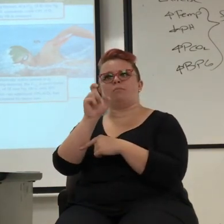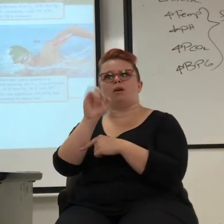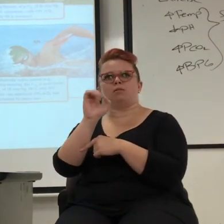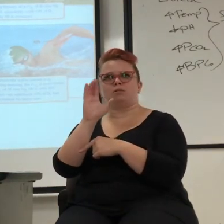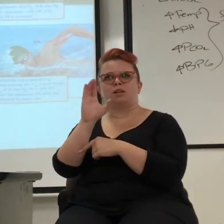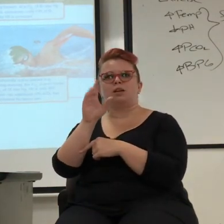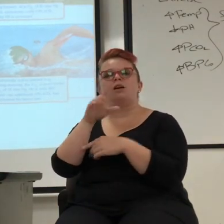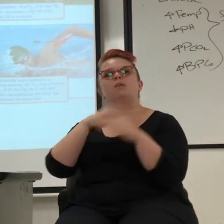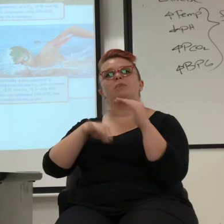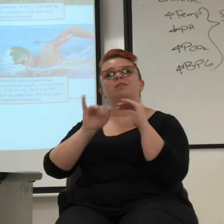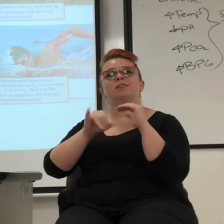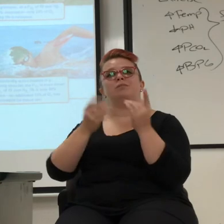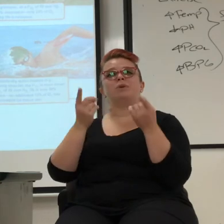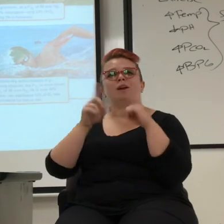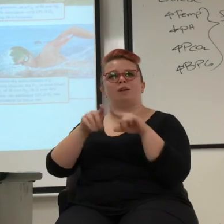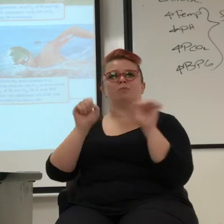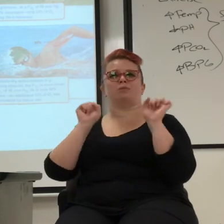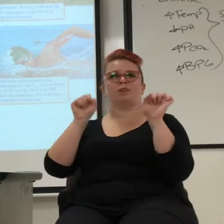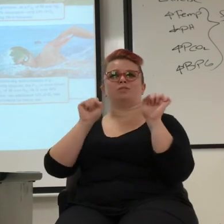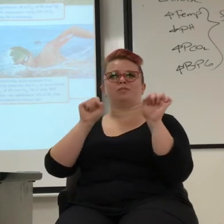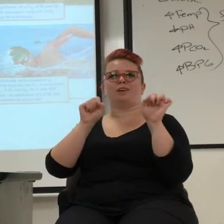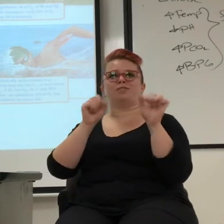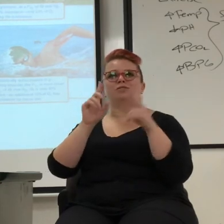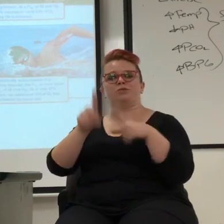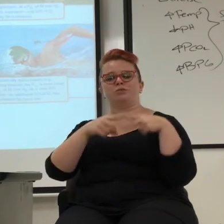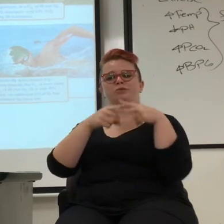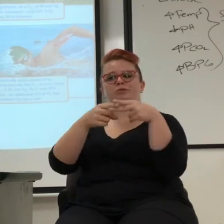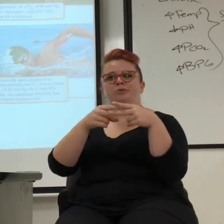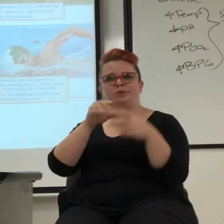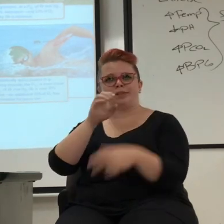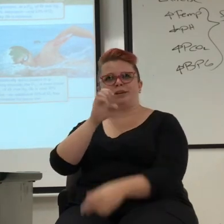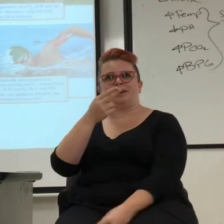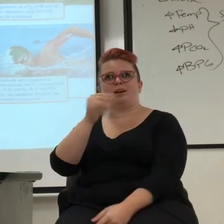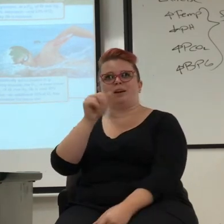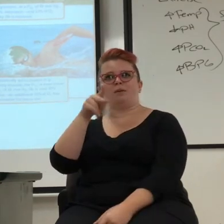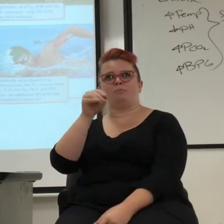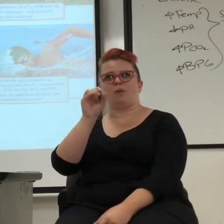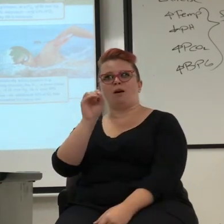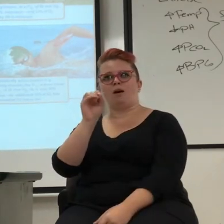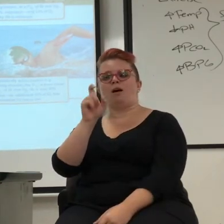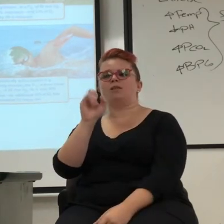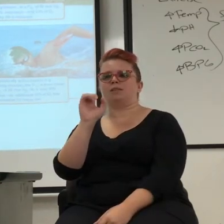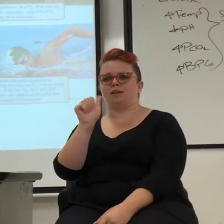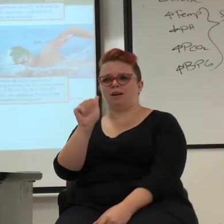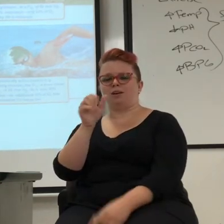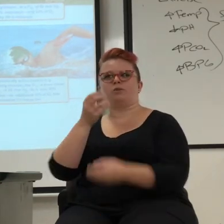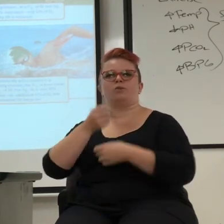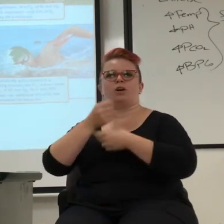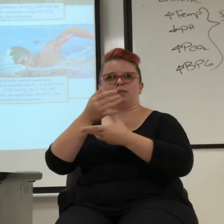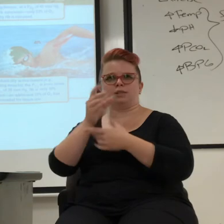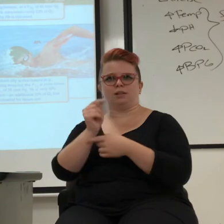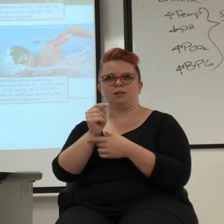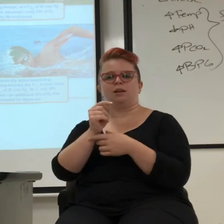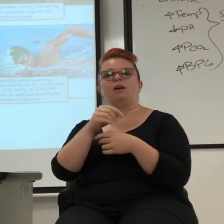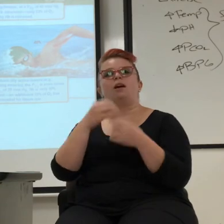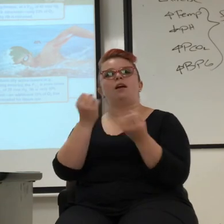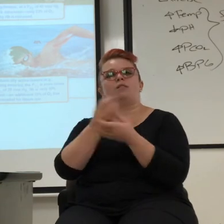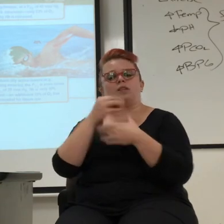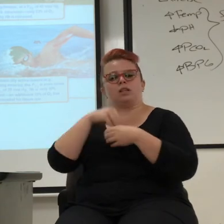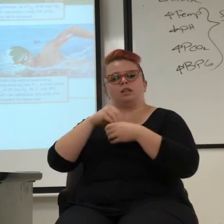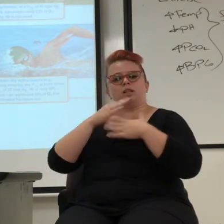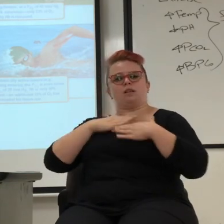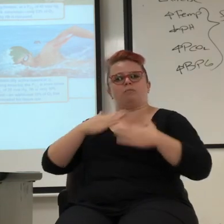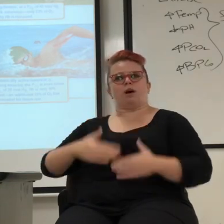You're inducing hypoxia. And all the changes that happen from your body to fight that hypoxia and